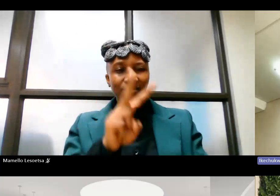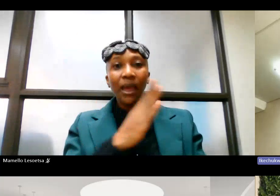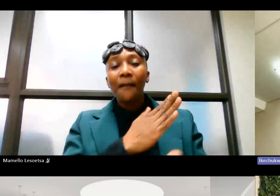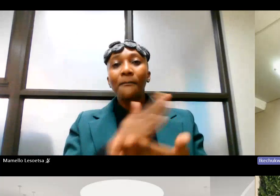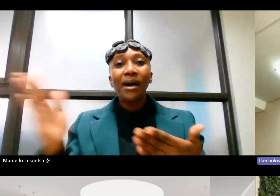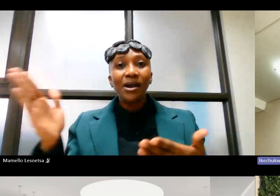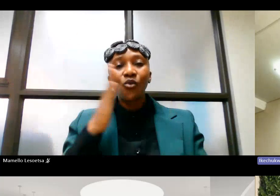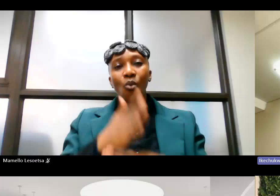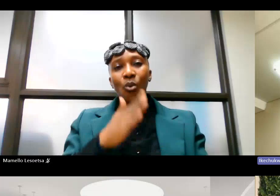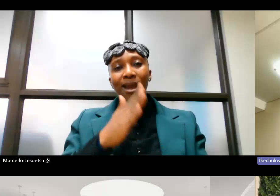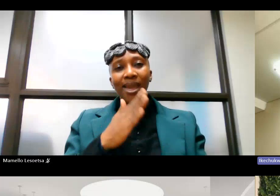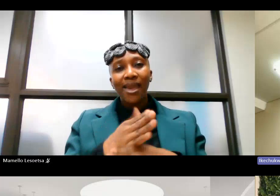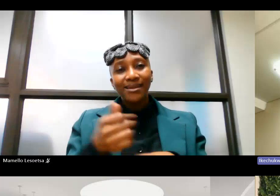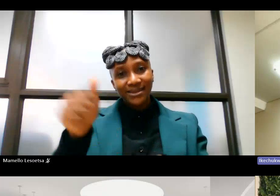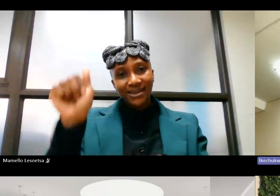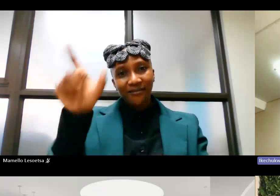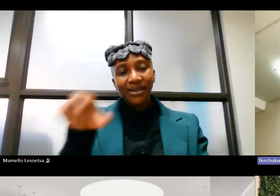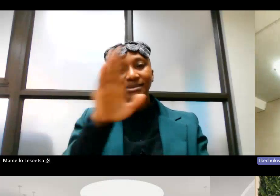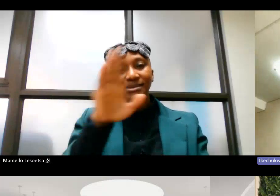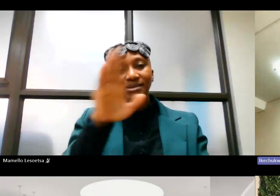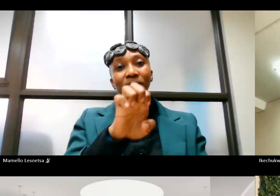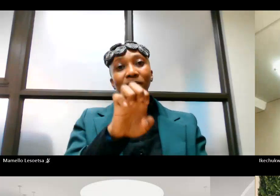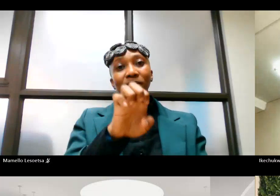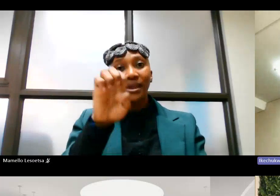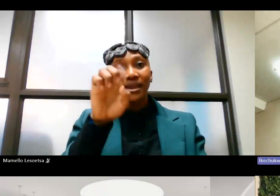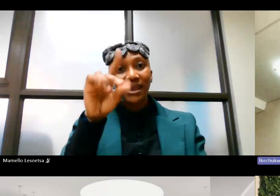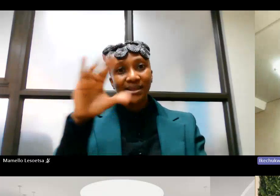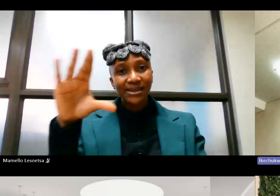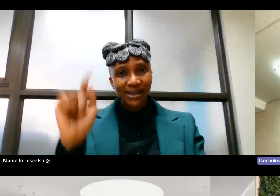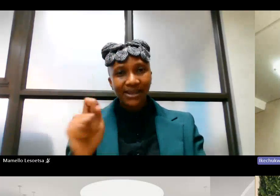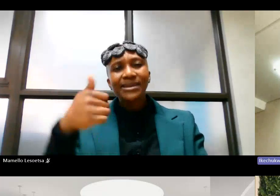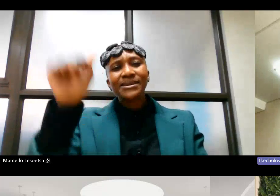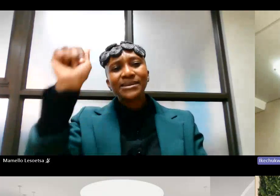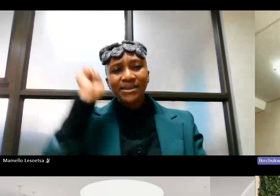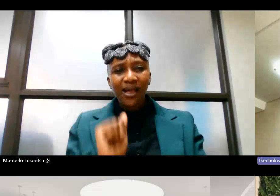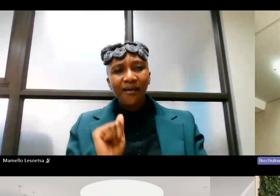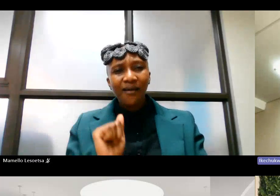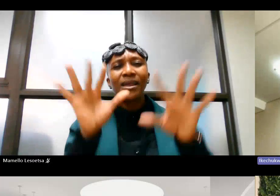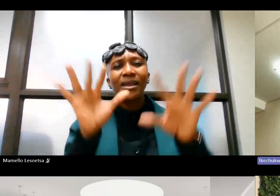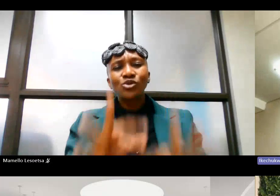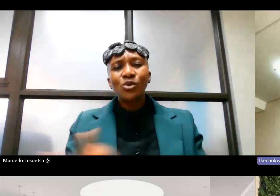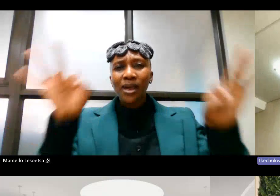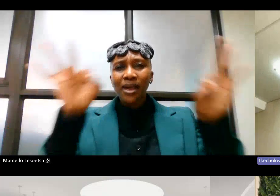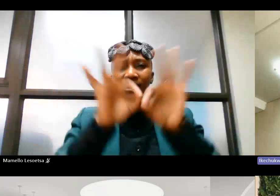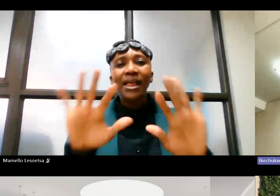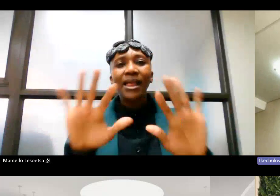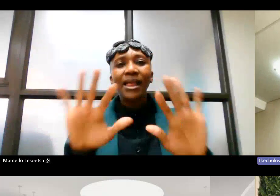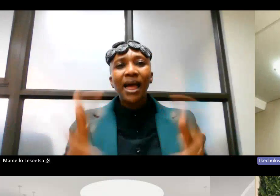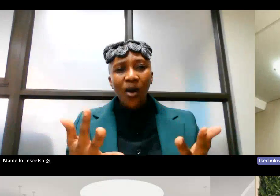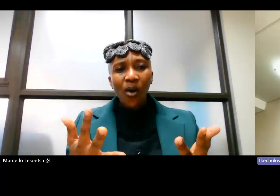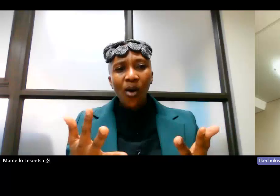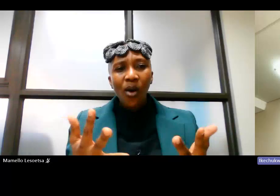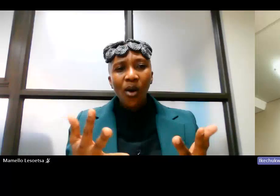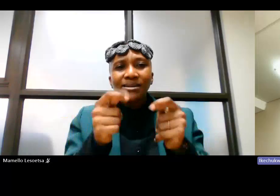it was instrumental in testing some of our UCT systems